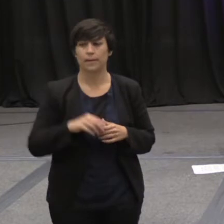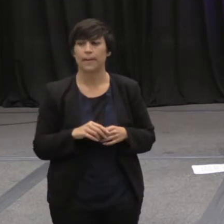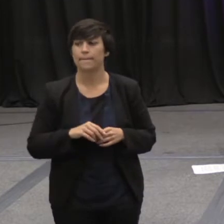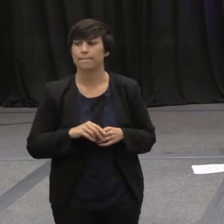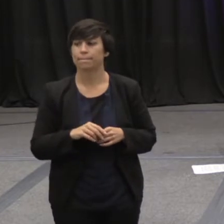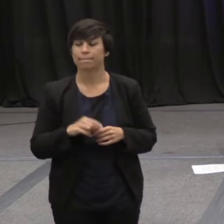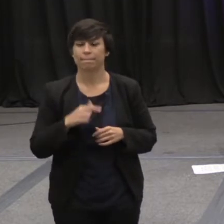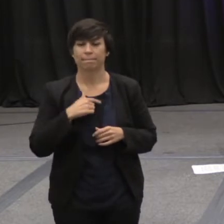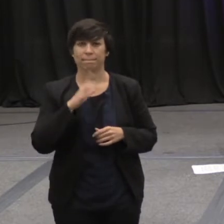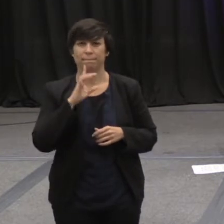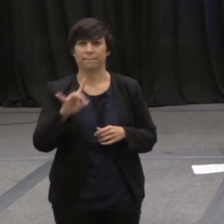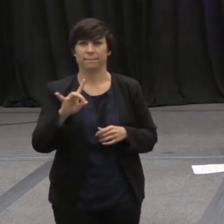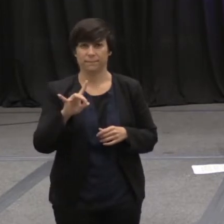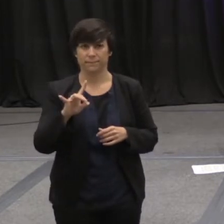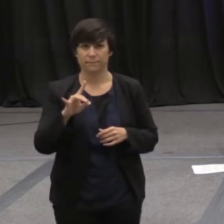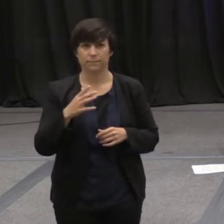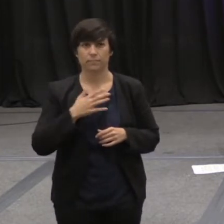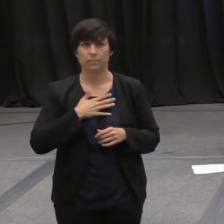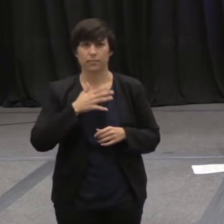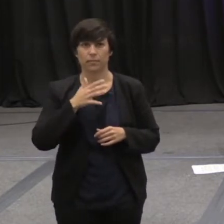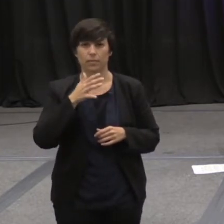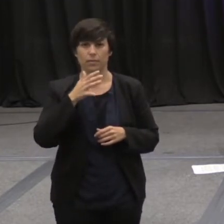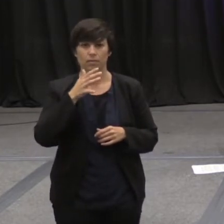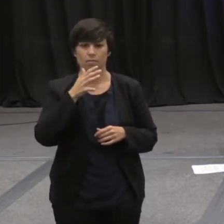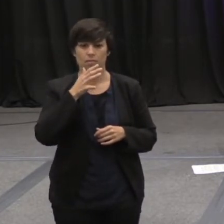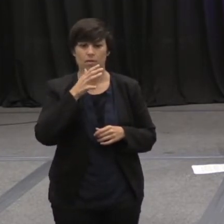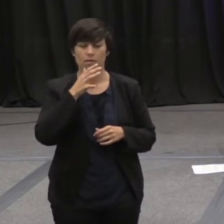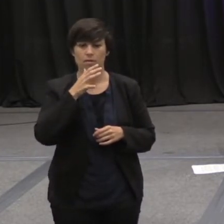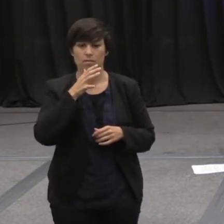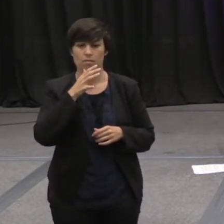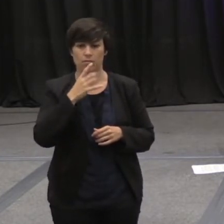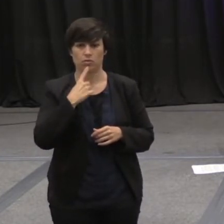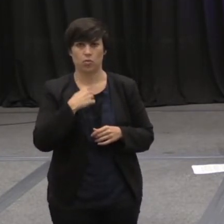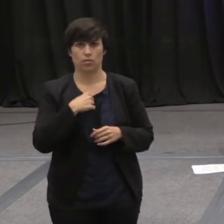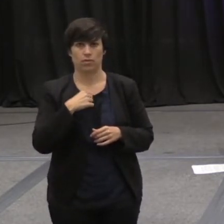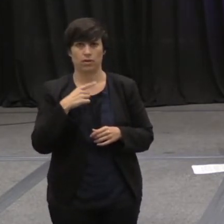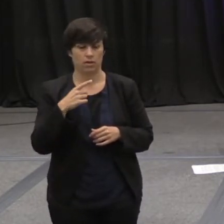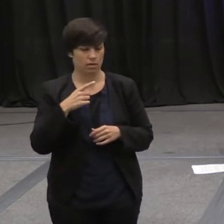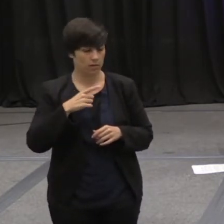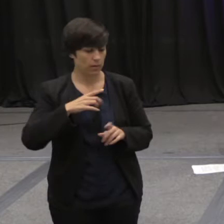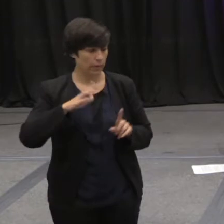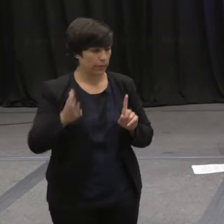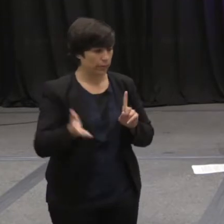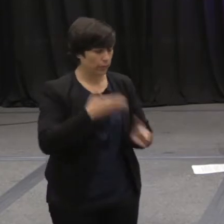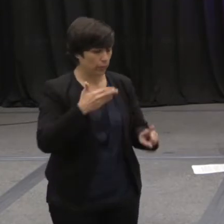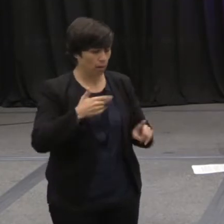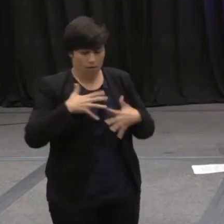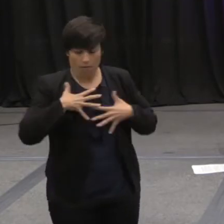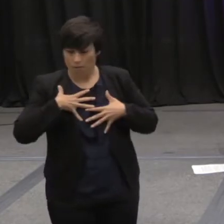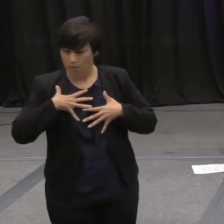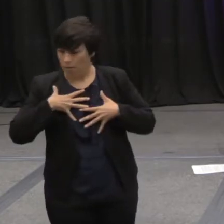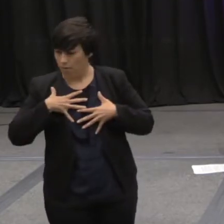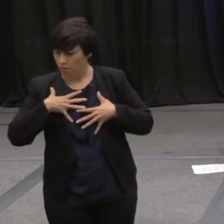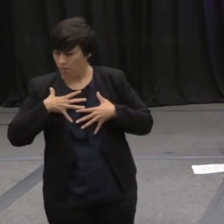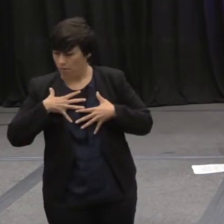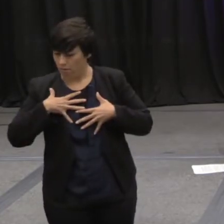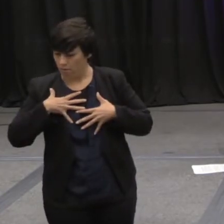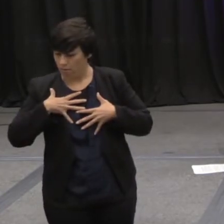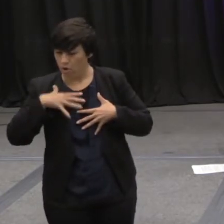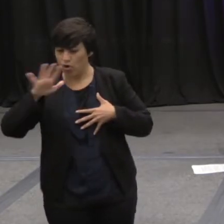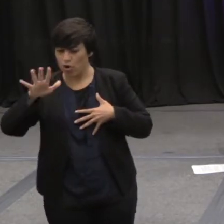about 8, and the look of horror on my mother's face told me that she was horrified at her own behavior and that her mother must have done it to